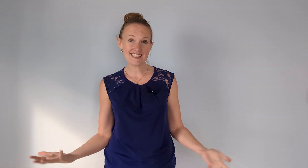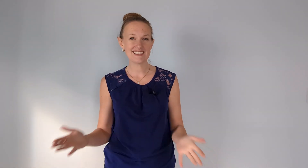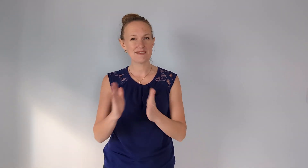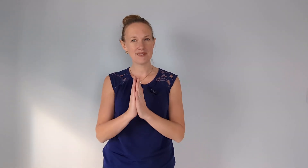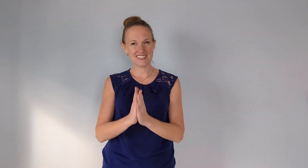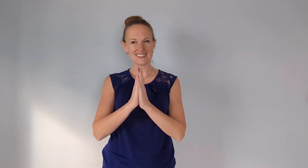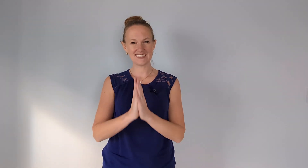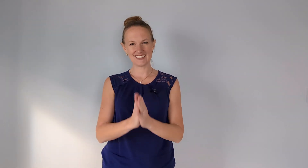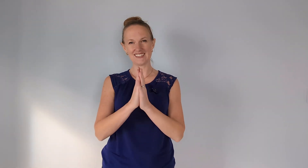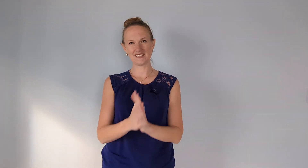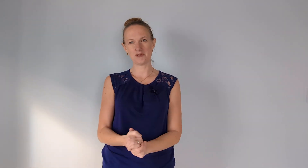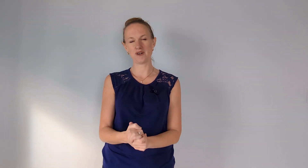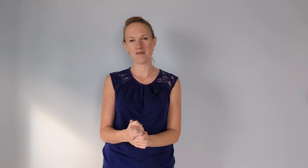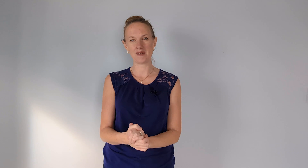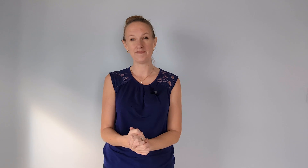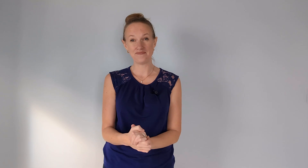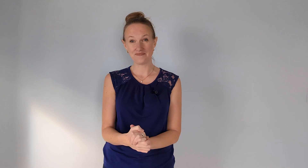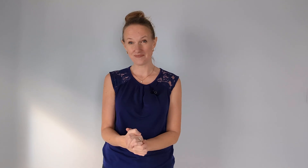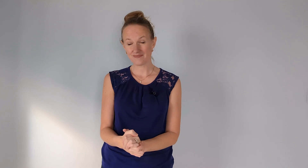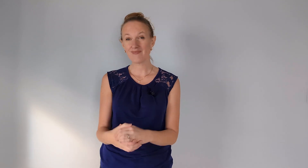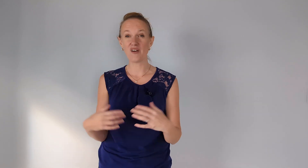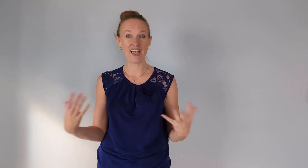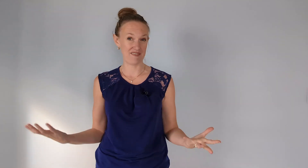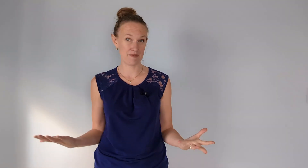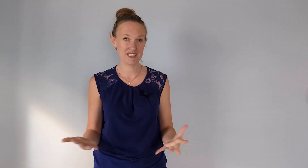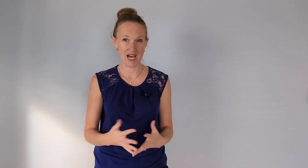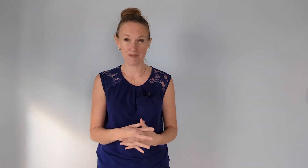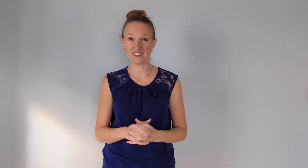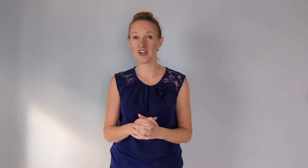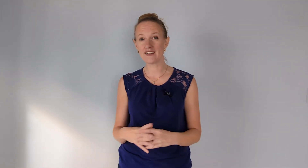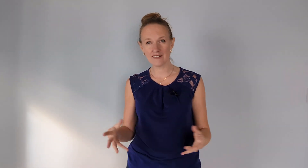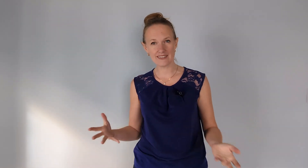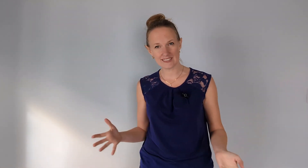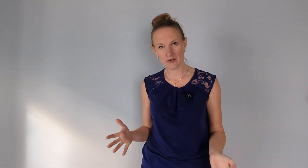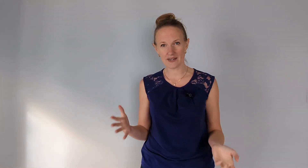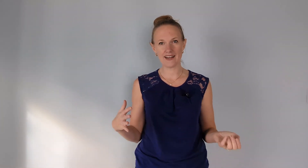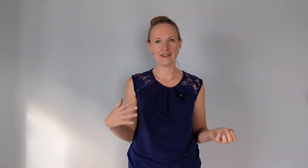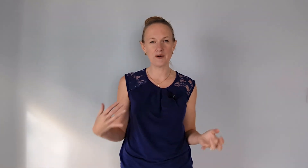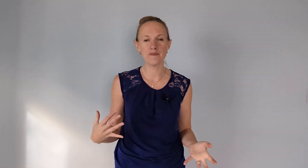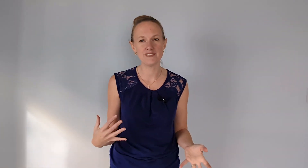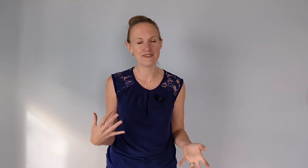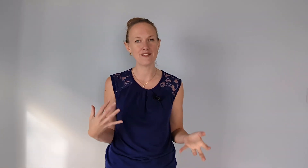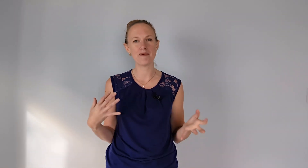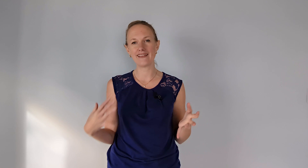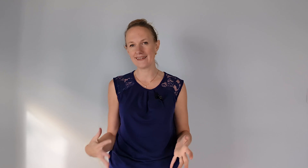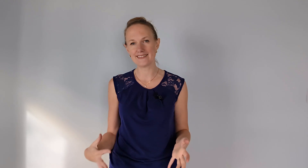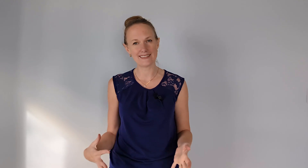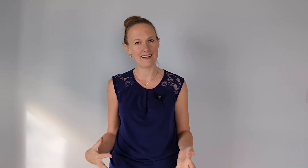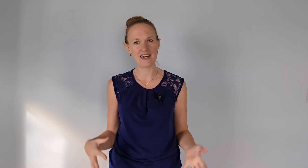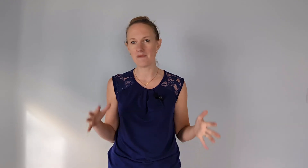least, please consider subscribing. Okay, from the top, I'll try to go a little slower. I know generally by the end of the song, I'm